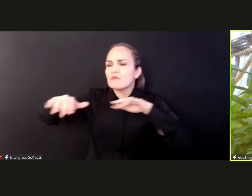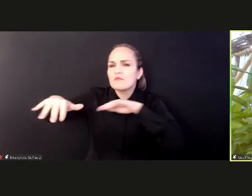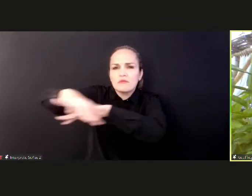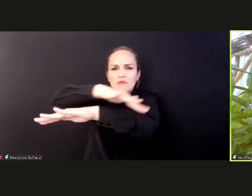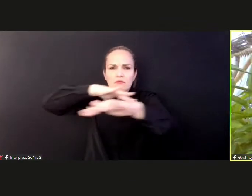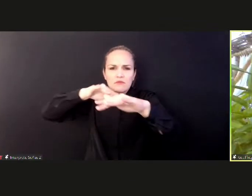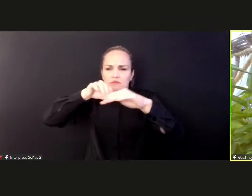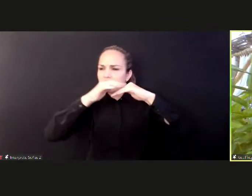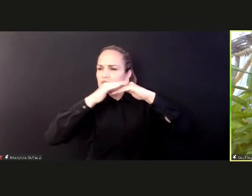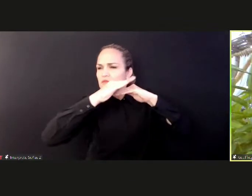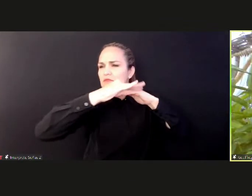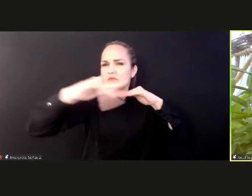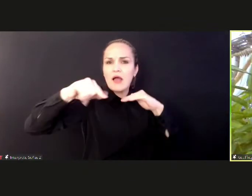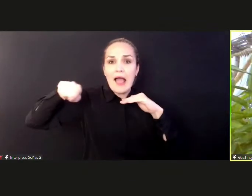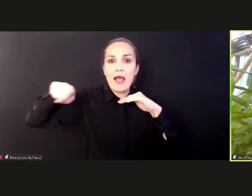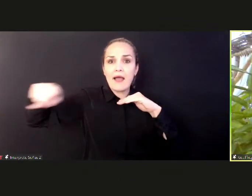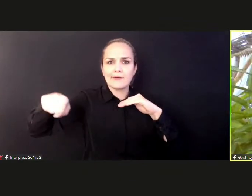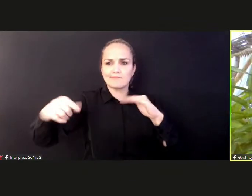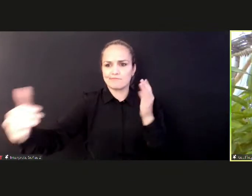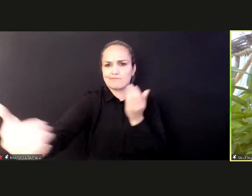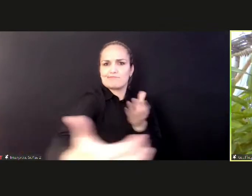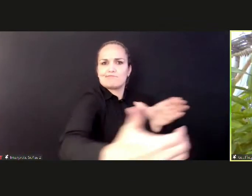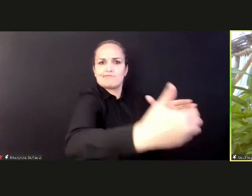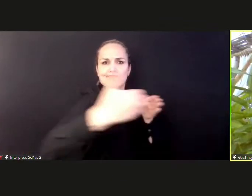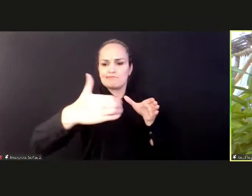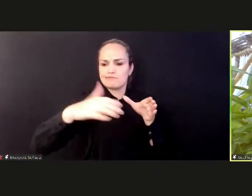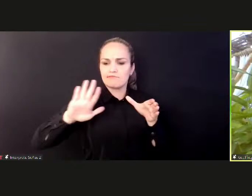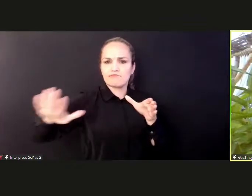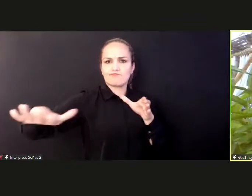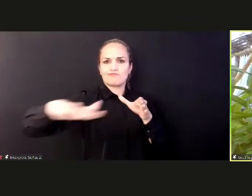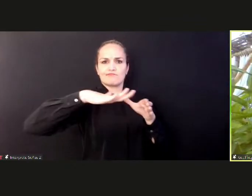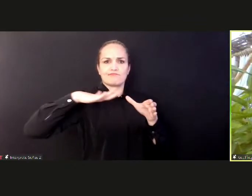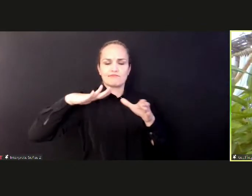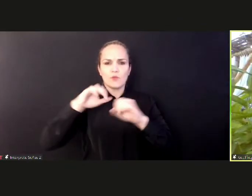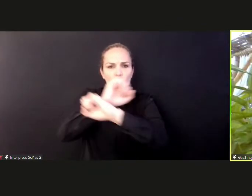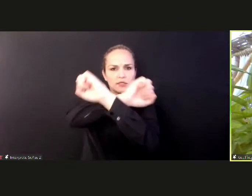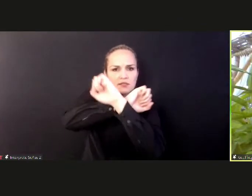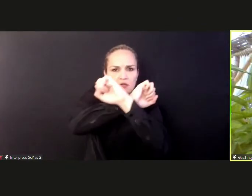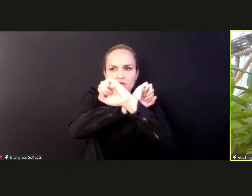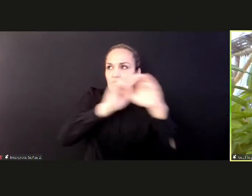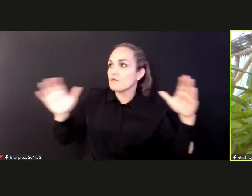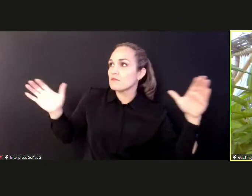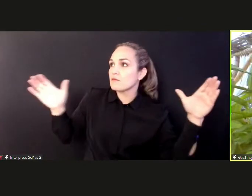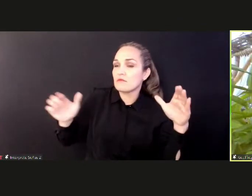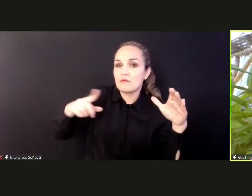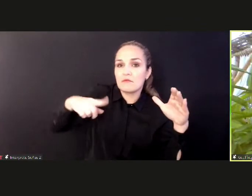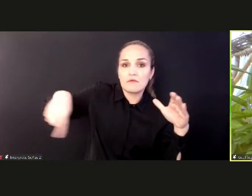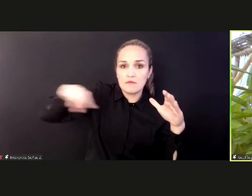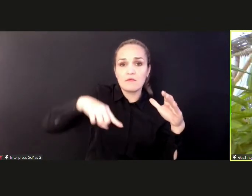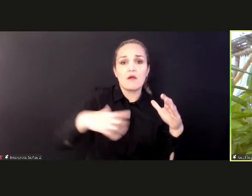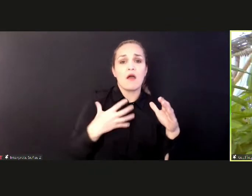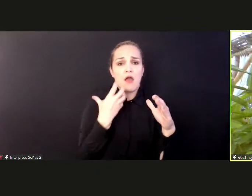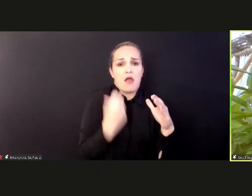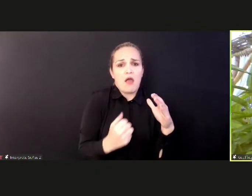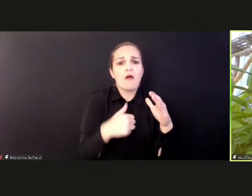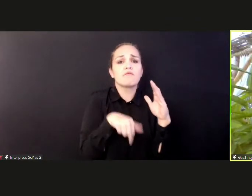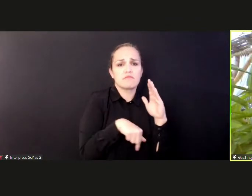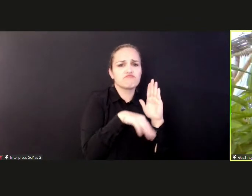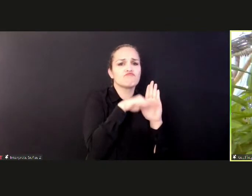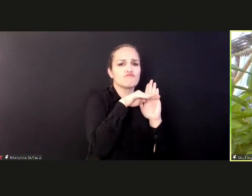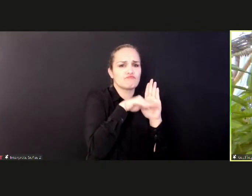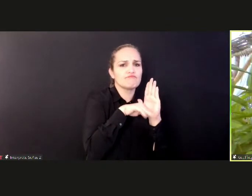support conservation efforts. And I think the most important thing we need to strive here is the motivation for the majority of these projects has been the